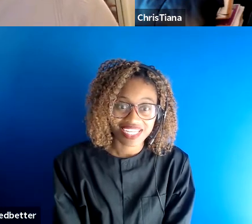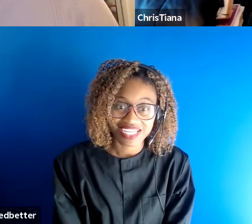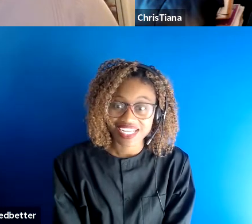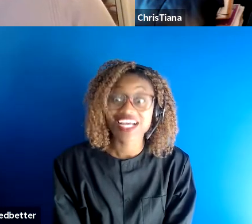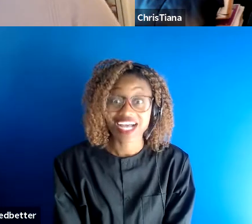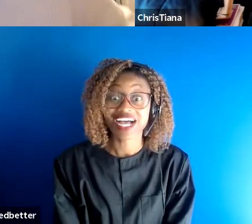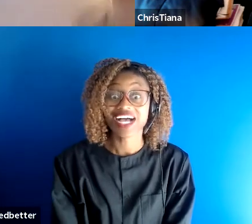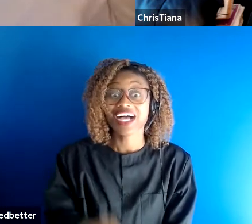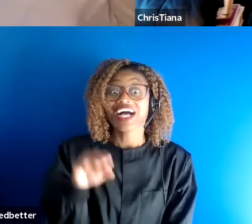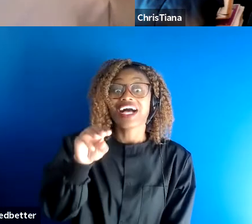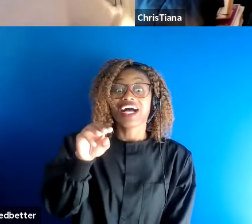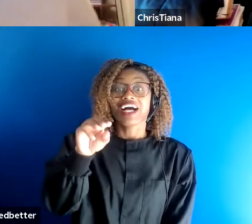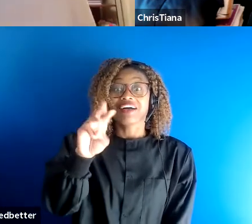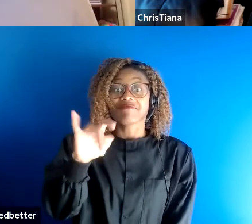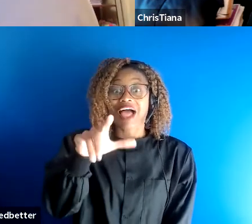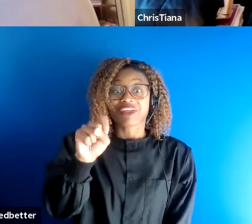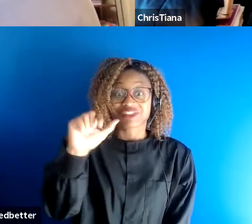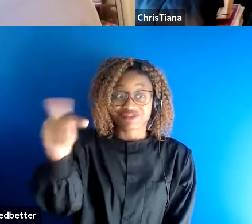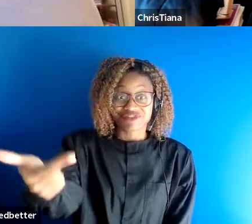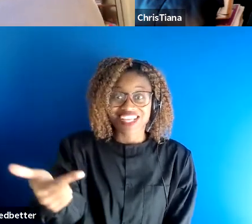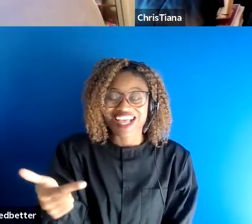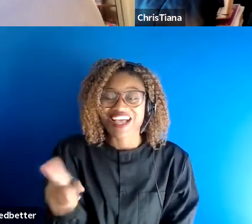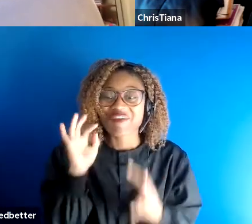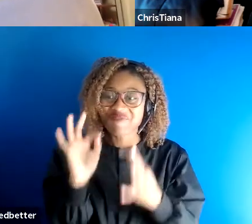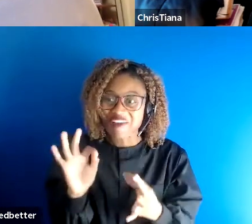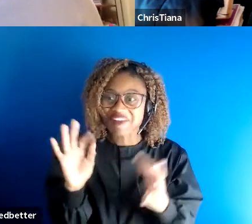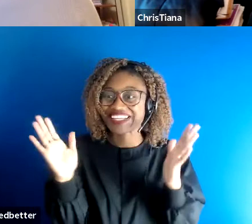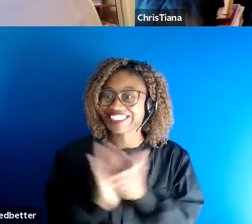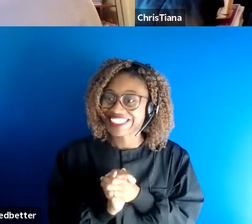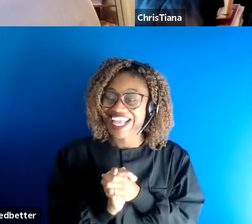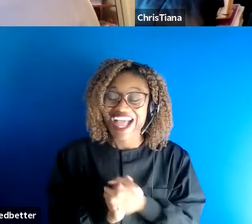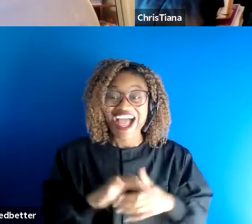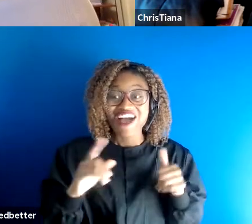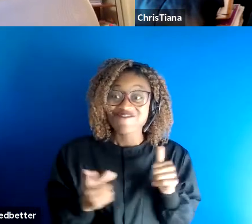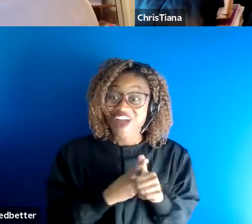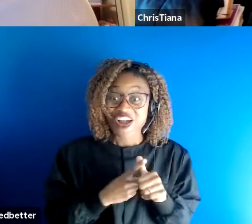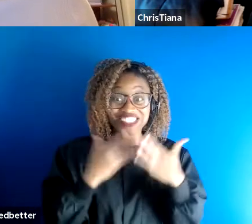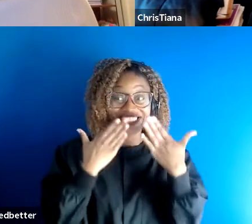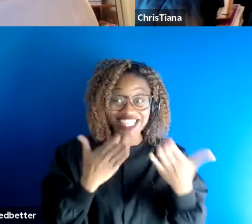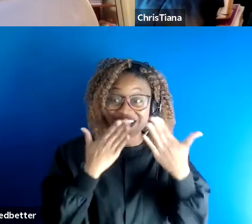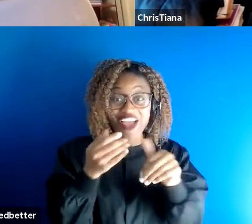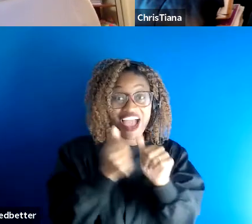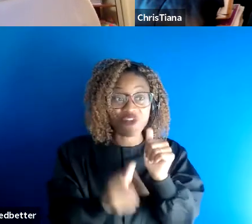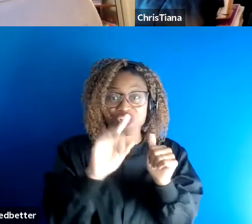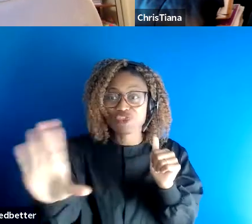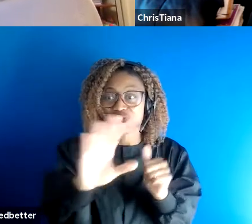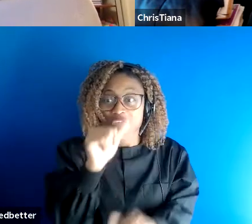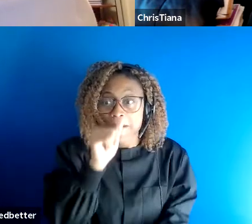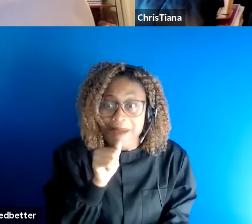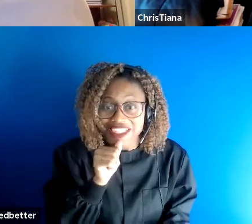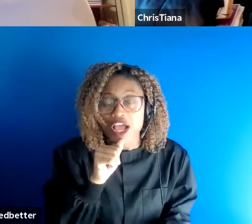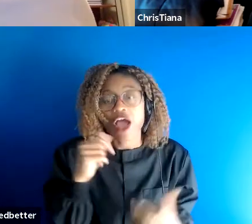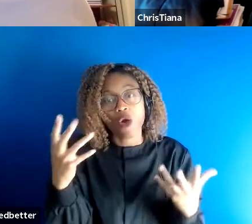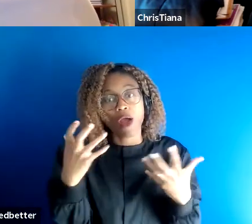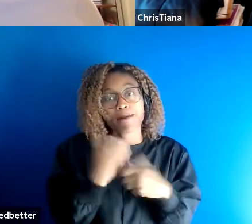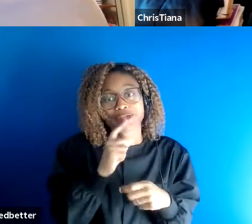Okay, Mel's, you're on. Perfect. Well, first of all, thank you everybody for your patience. We want to make sure